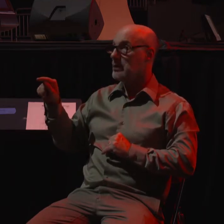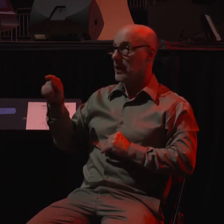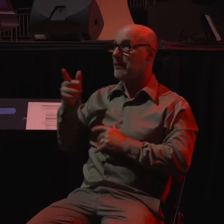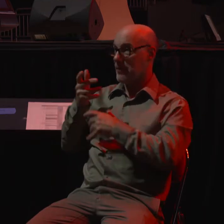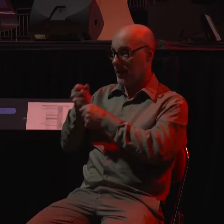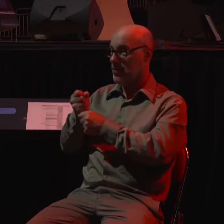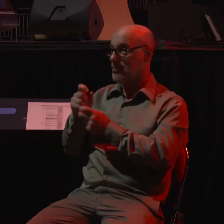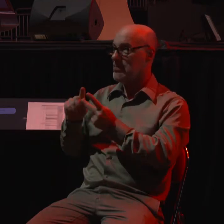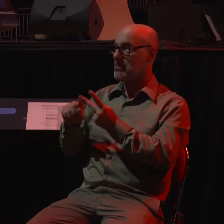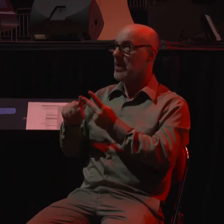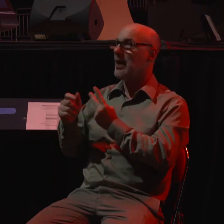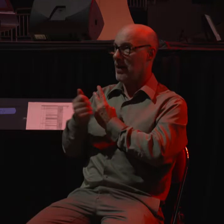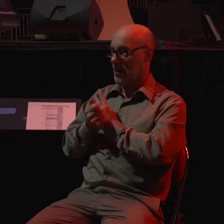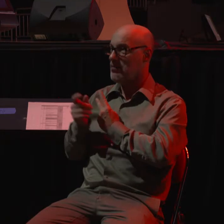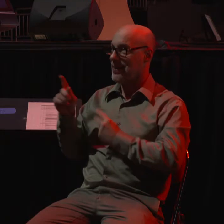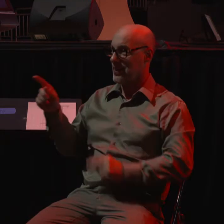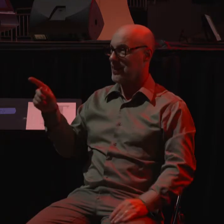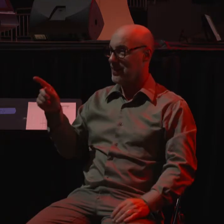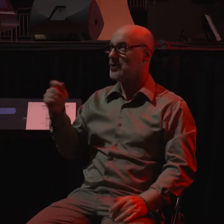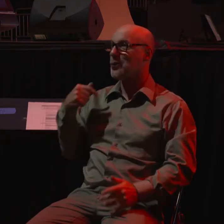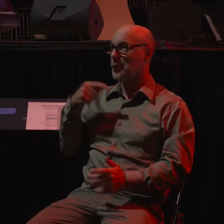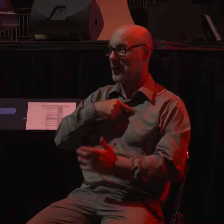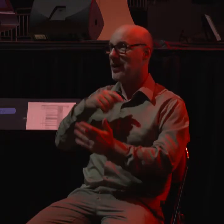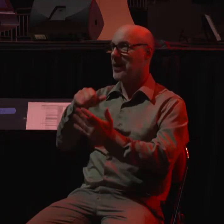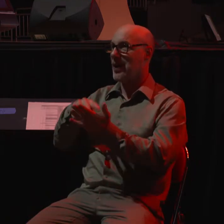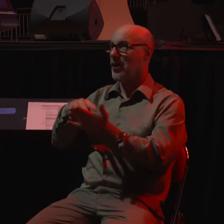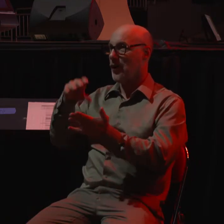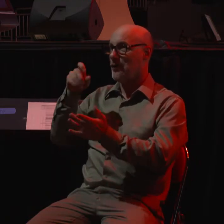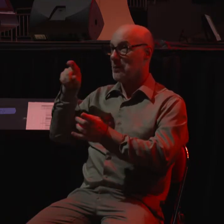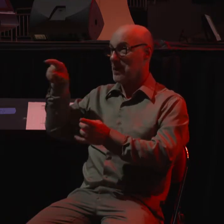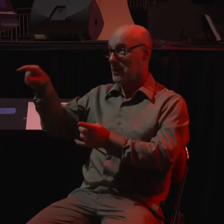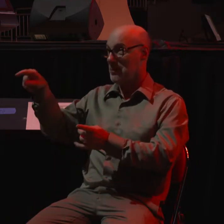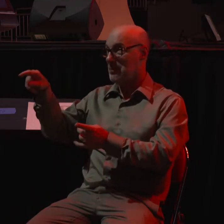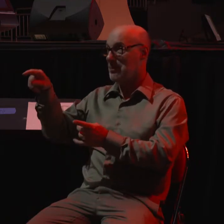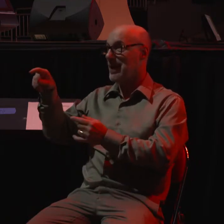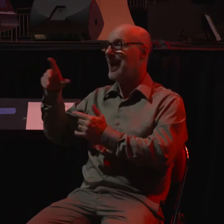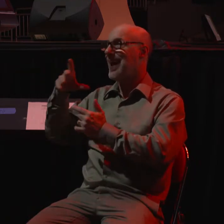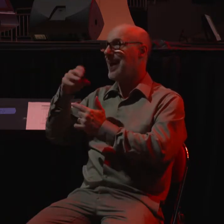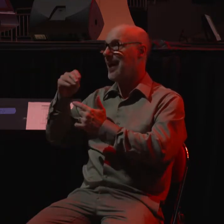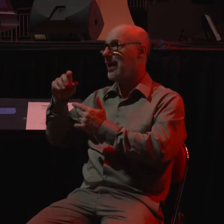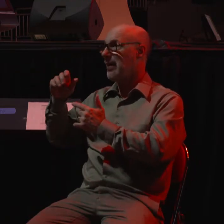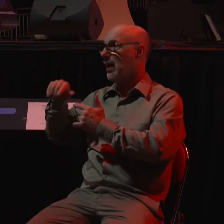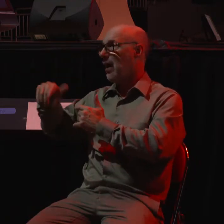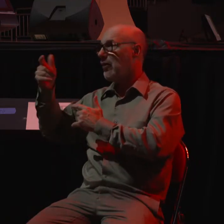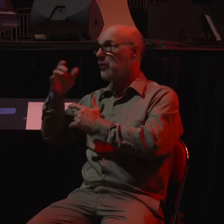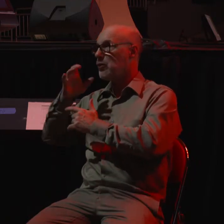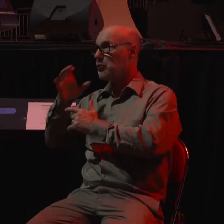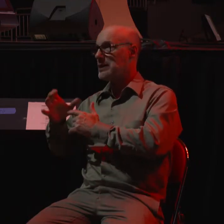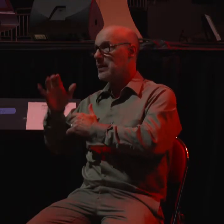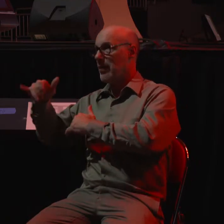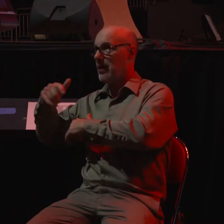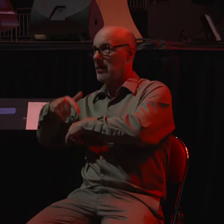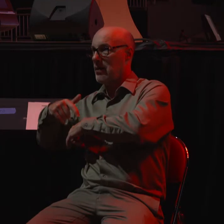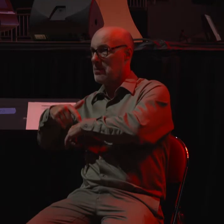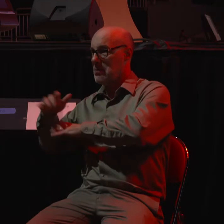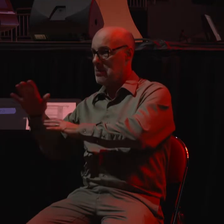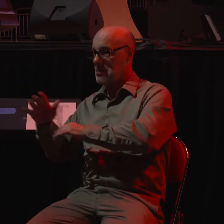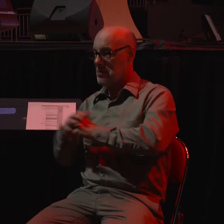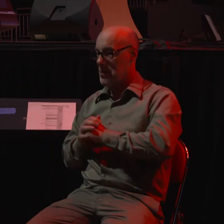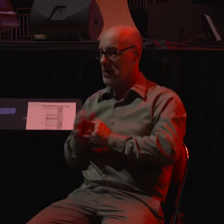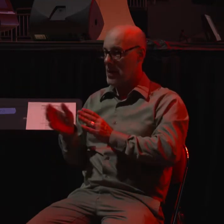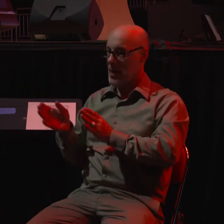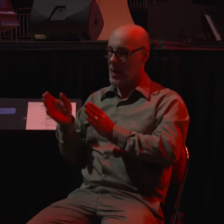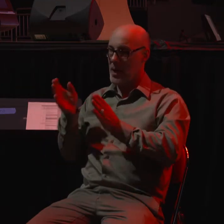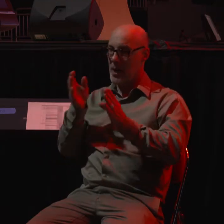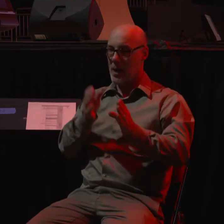learn from not just Martin King, but that generation of Christians. Amen. Micah, I'm just